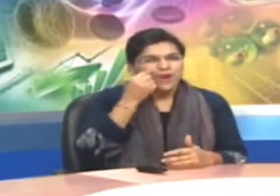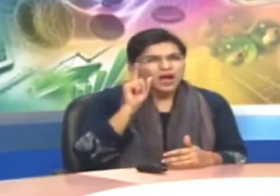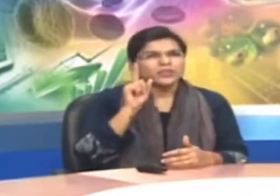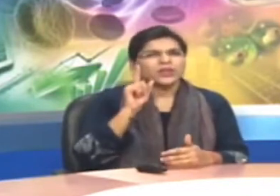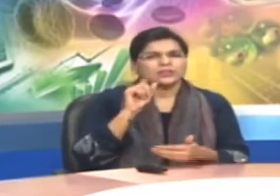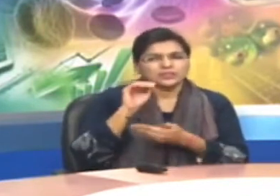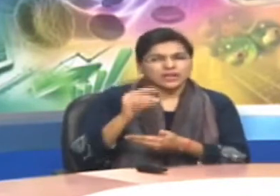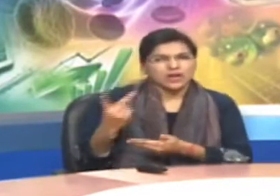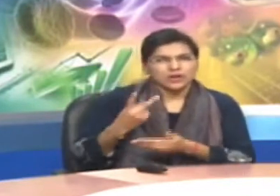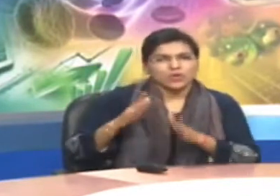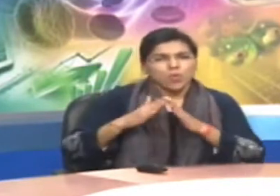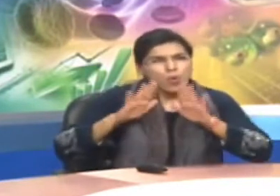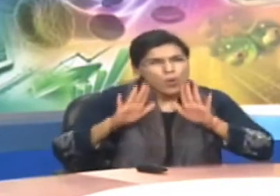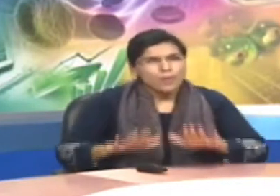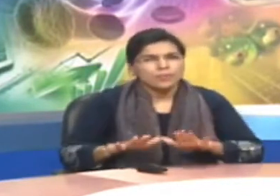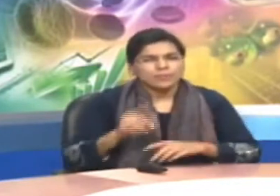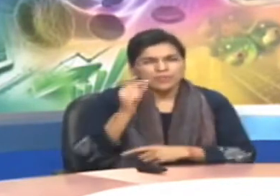My father still